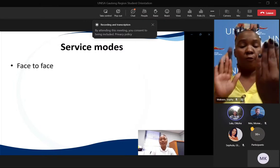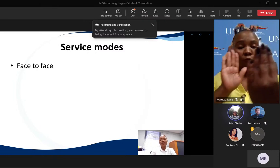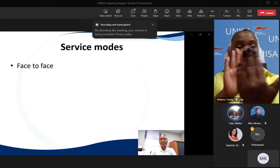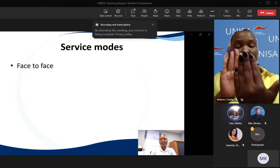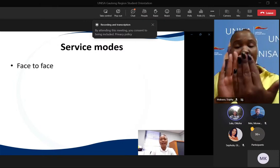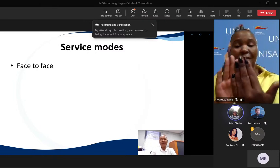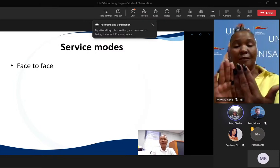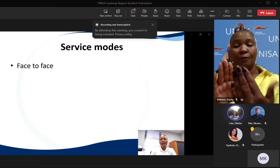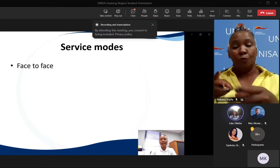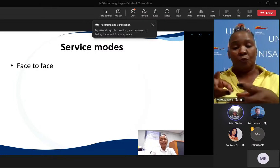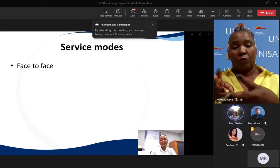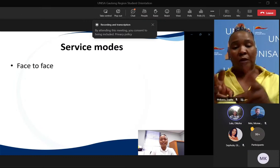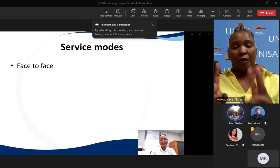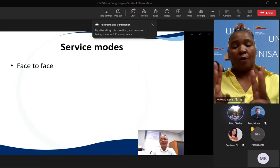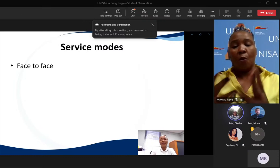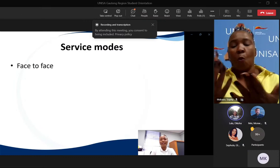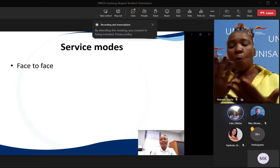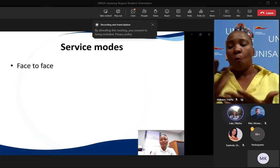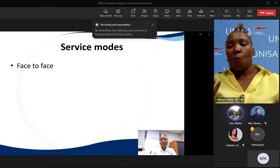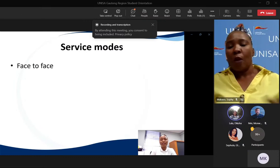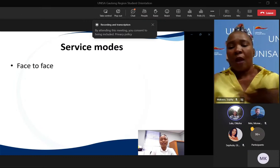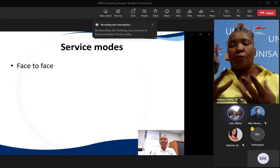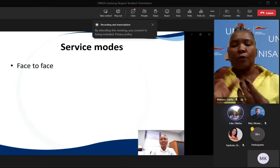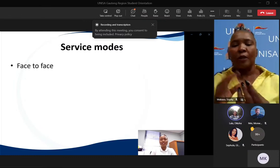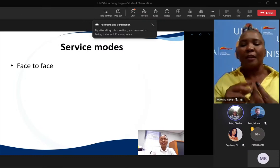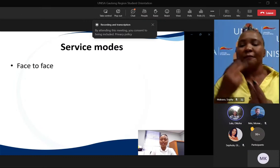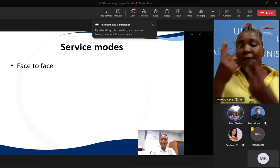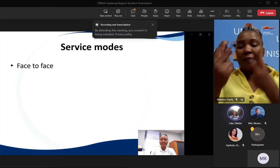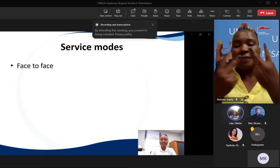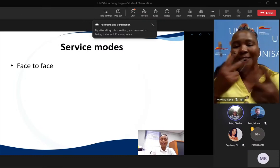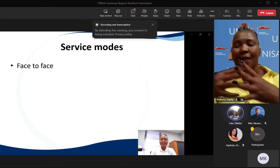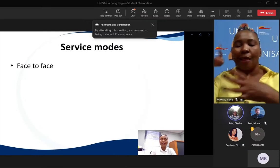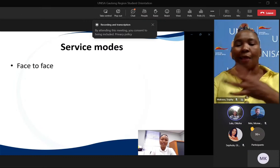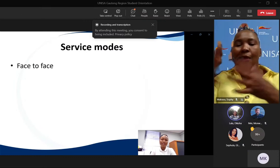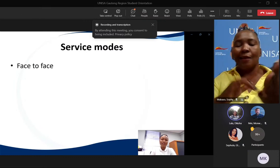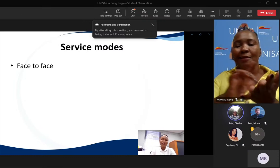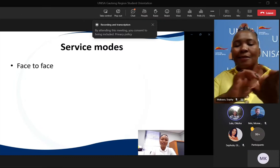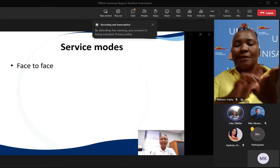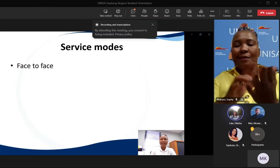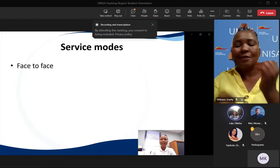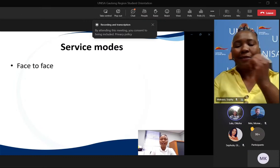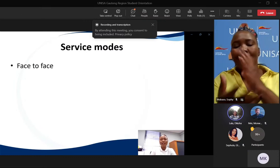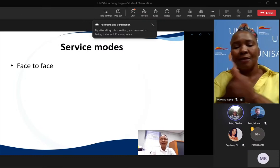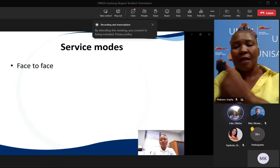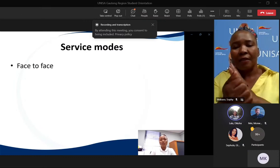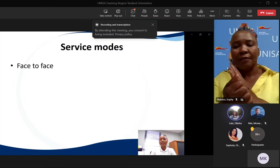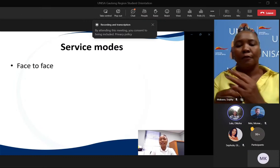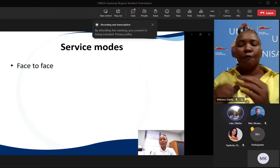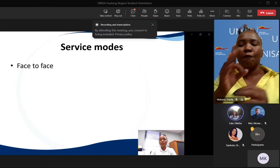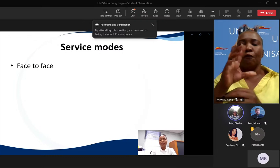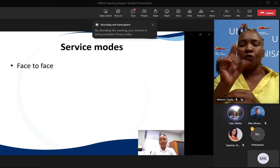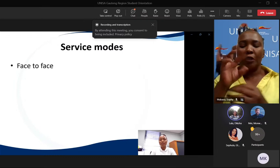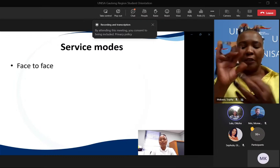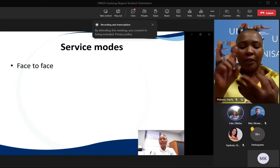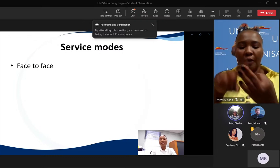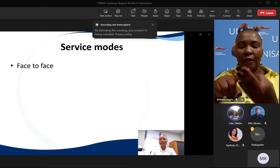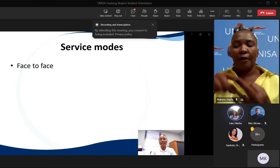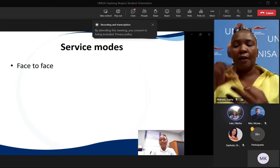where you can visit any Center in gauteng in Reading Sunnyside Florida Johannesburg